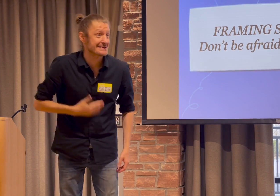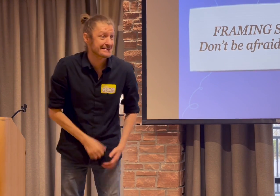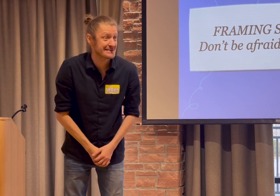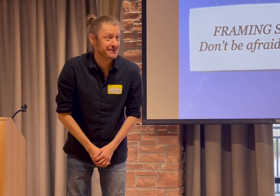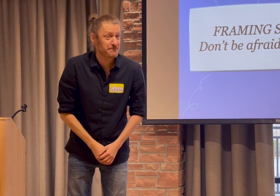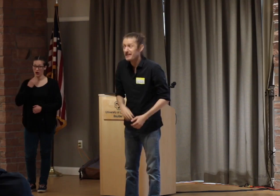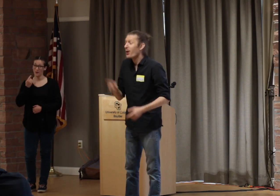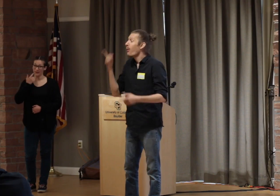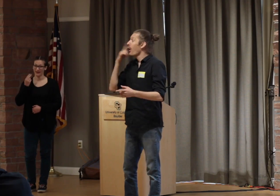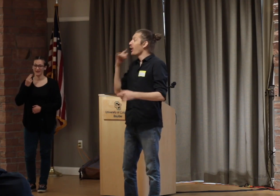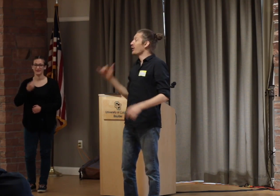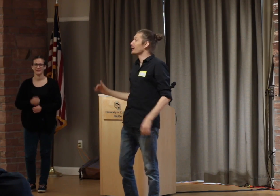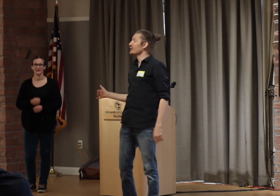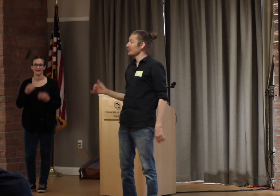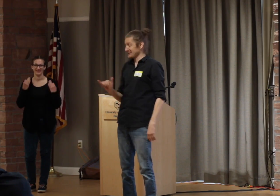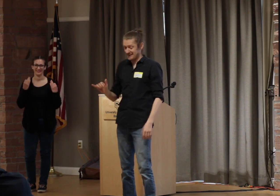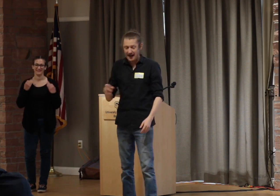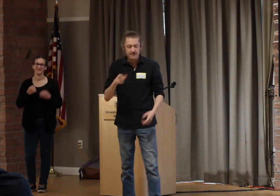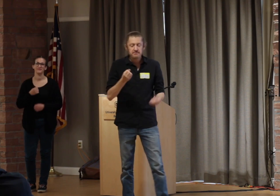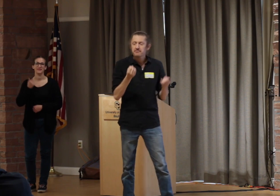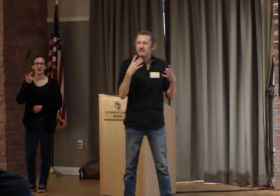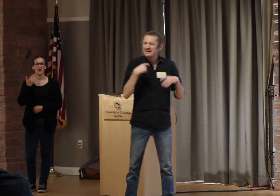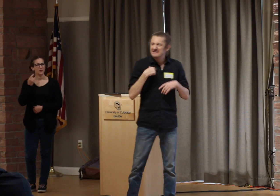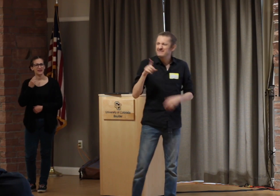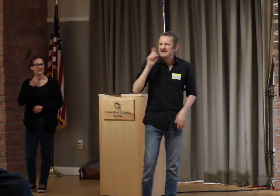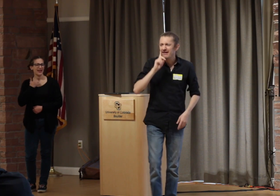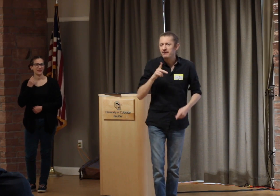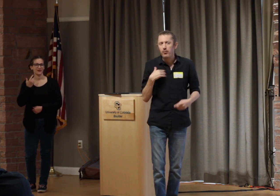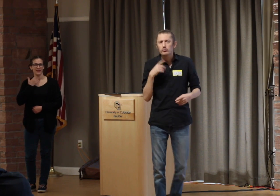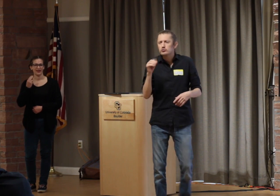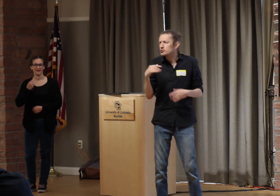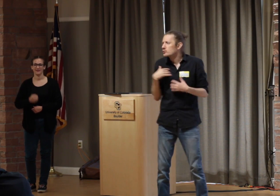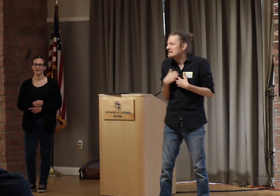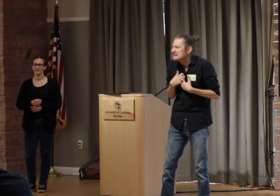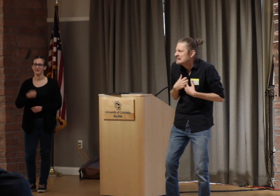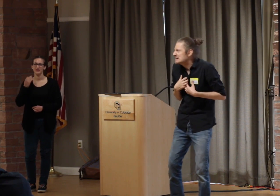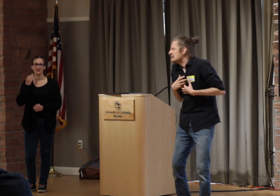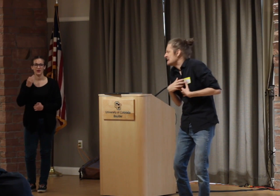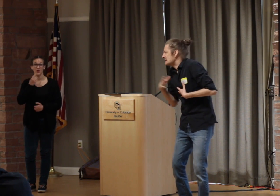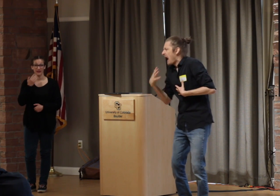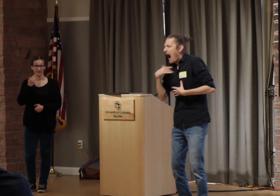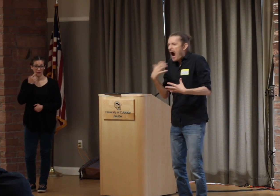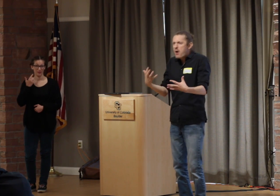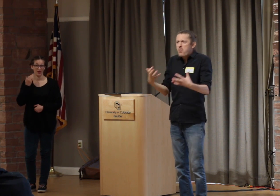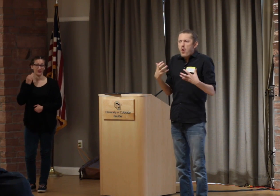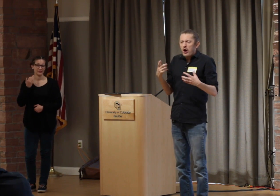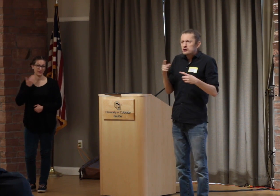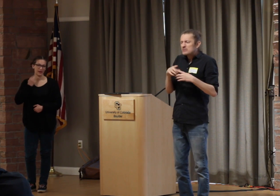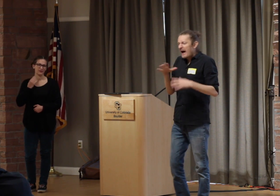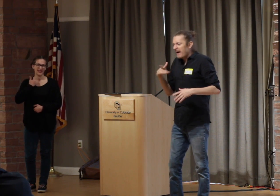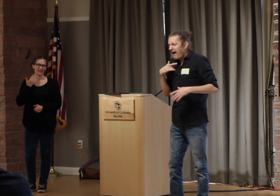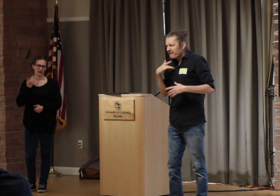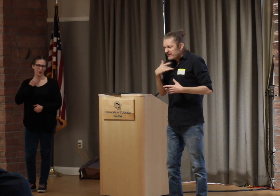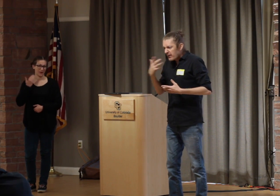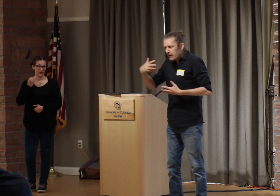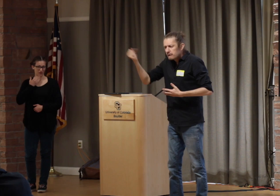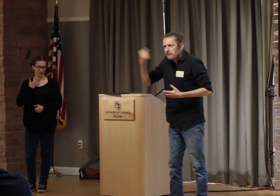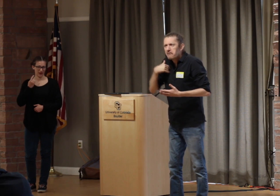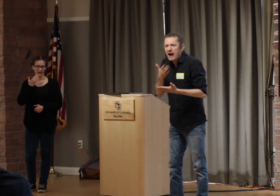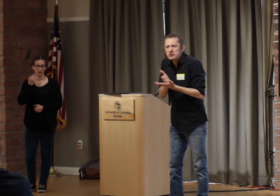Karen. I would like you to be a Karen, please. What does that look like? So deaf people are sometimes a little